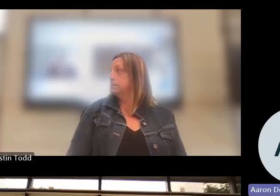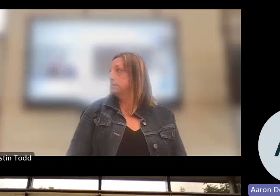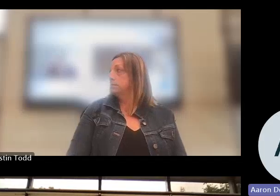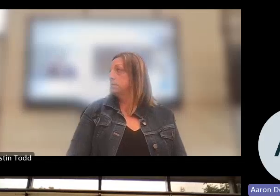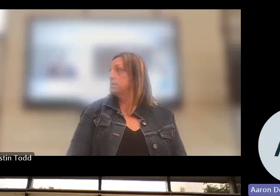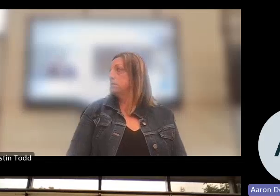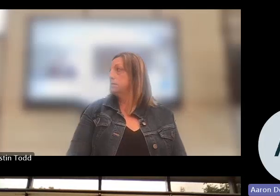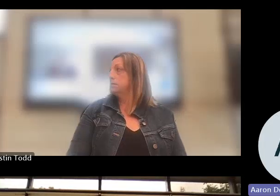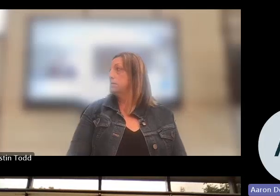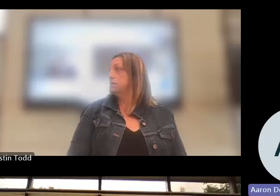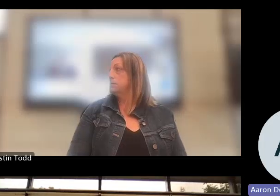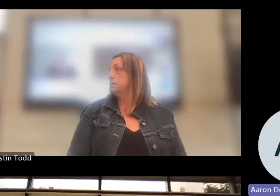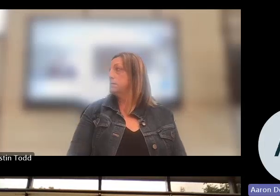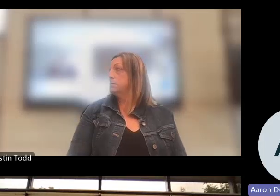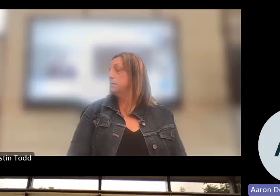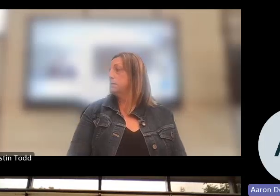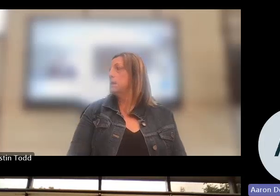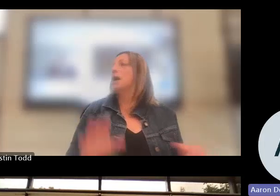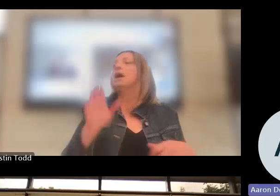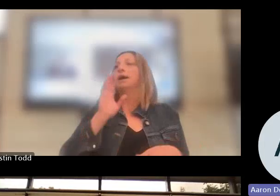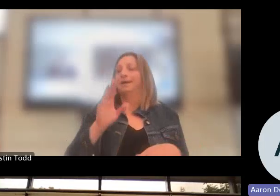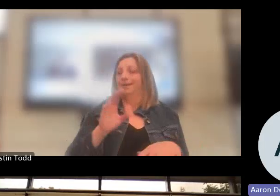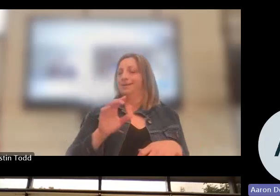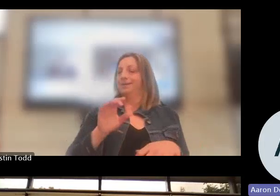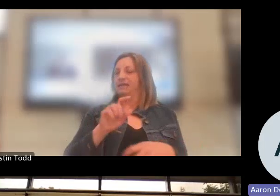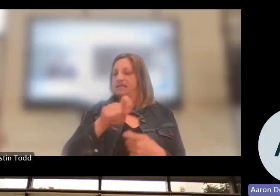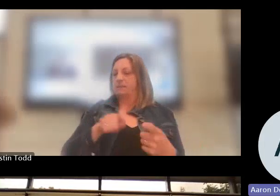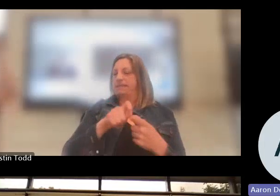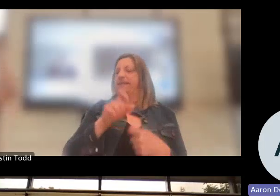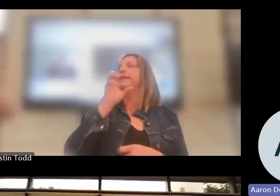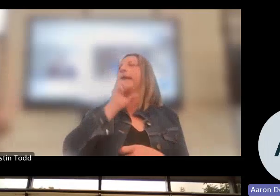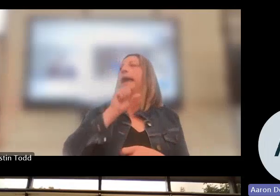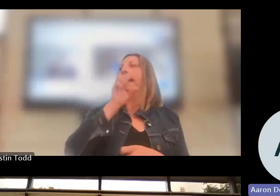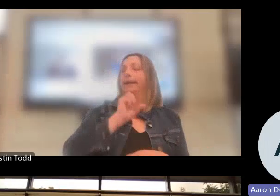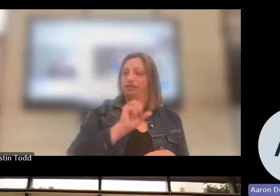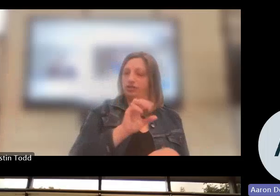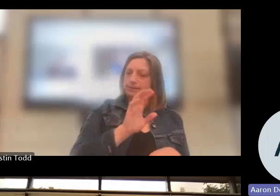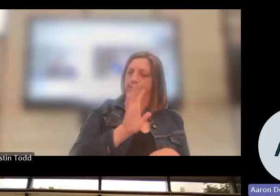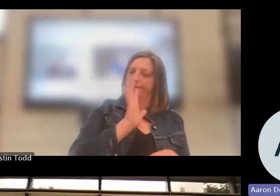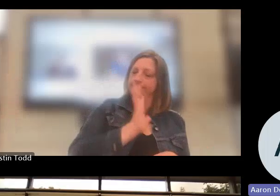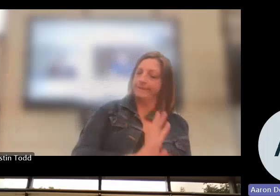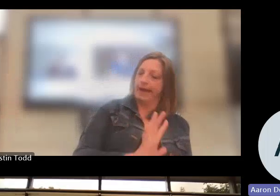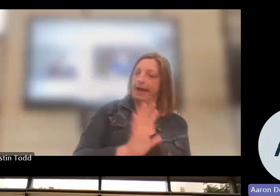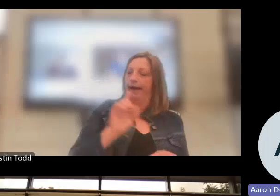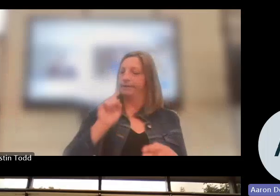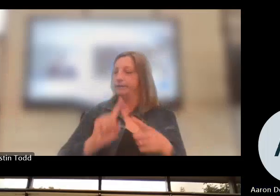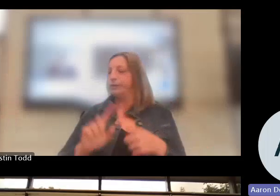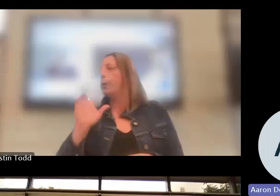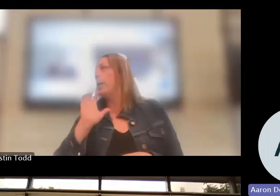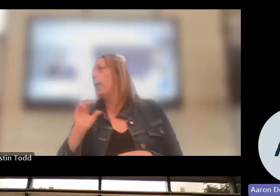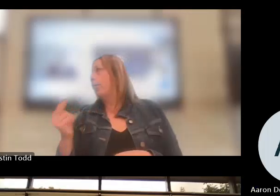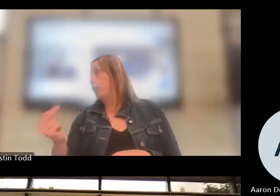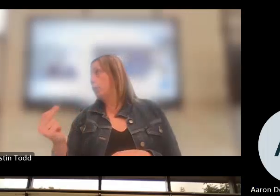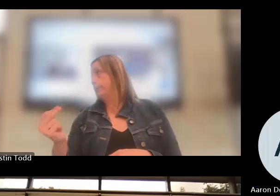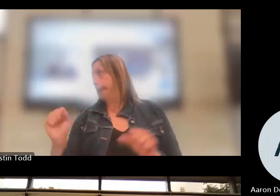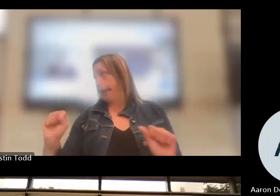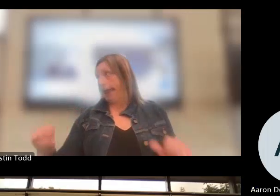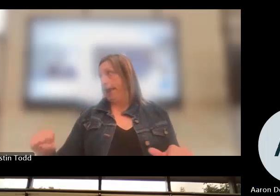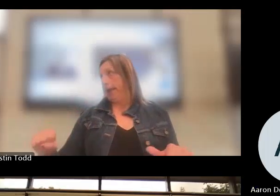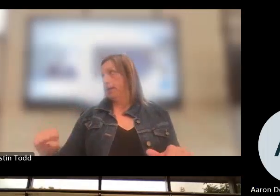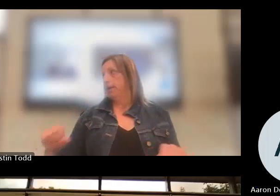the rec. Now, is that going to be all the students, or how is that going to work? It's age